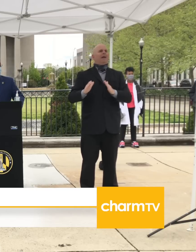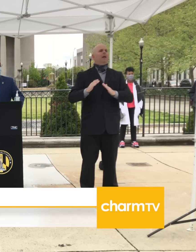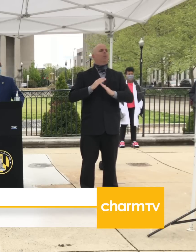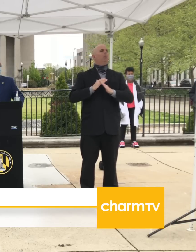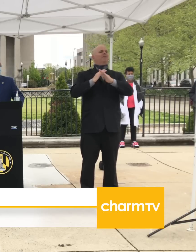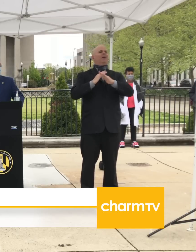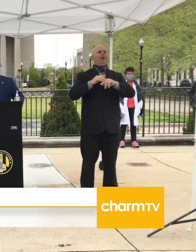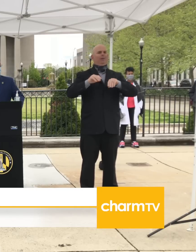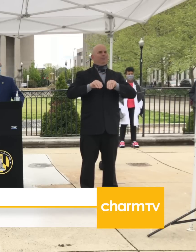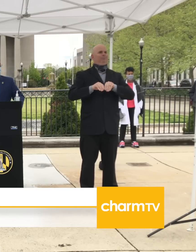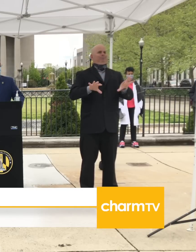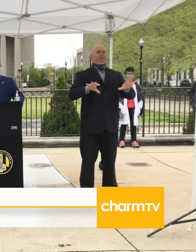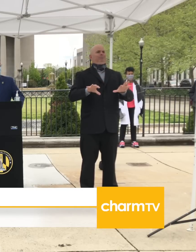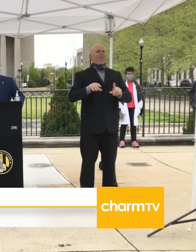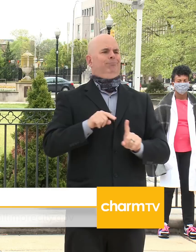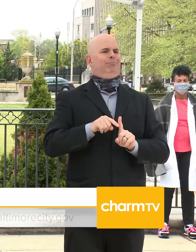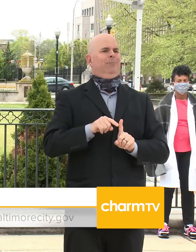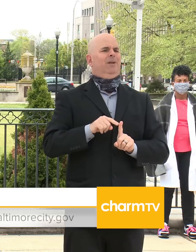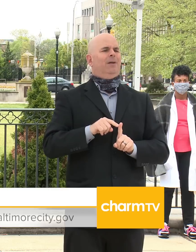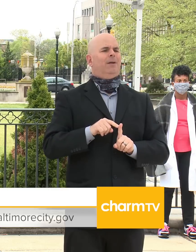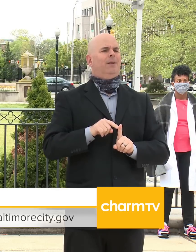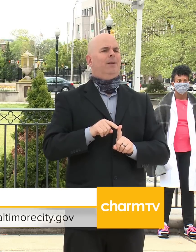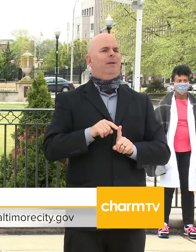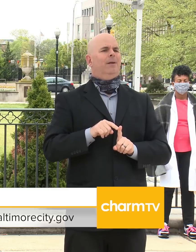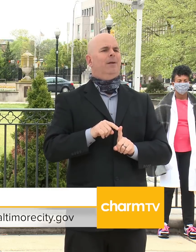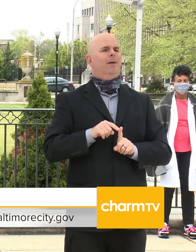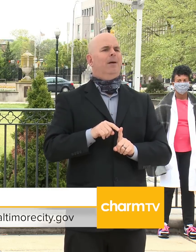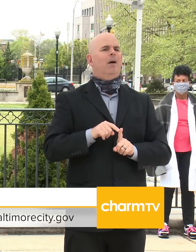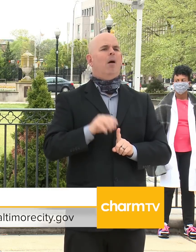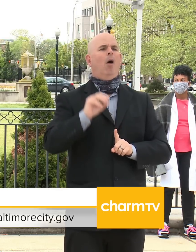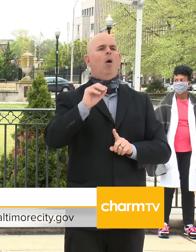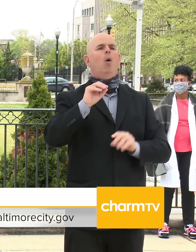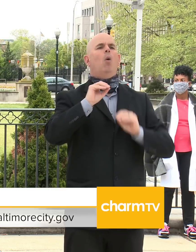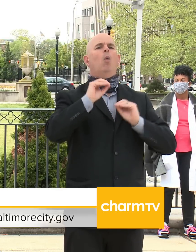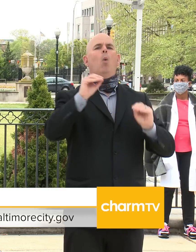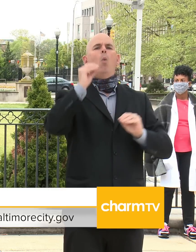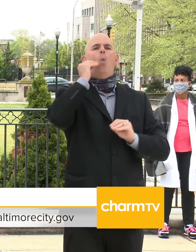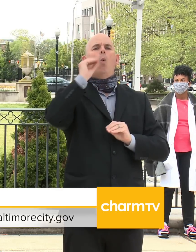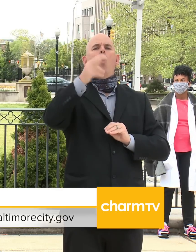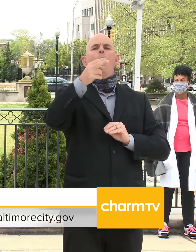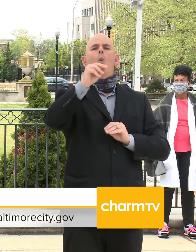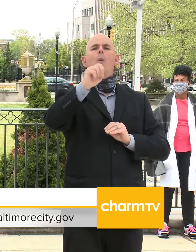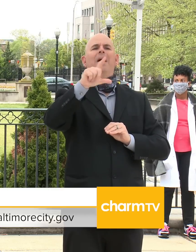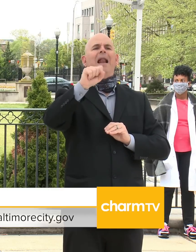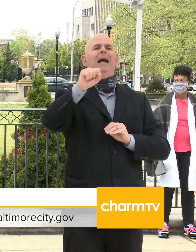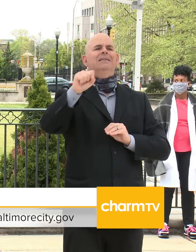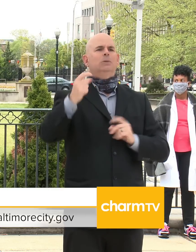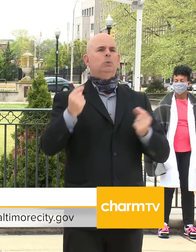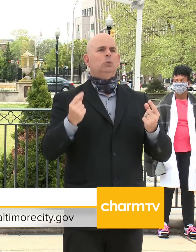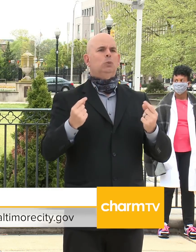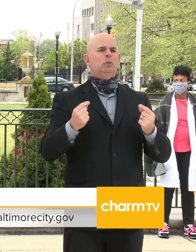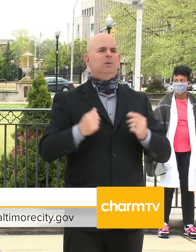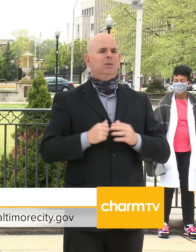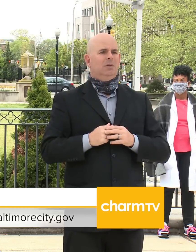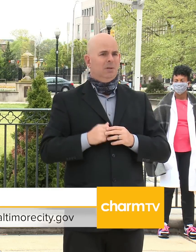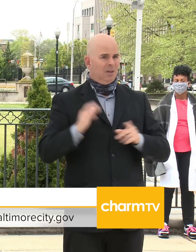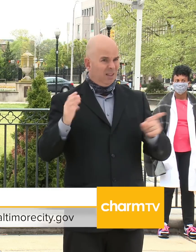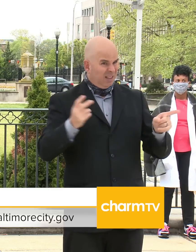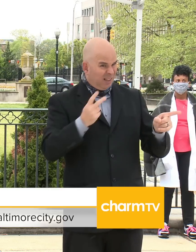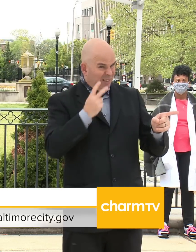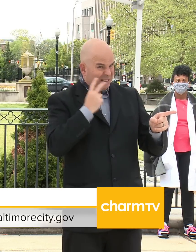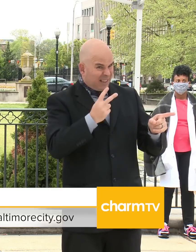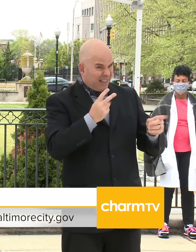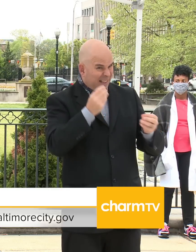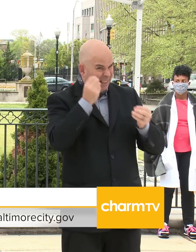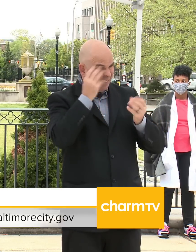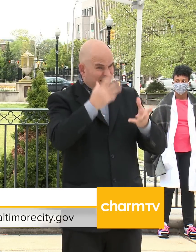amongst unhoused individuals? Of homeless individuals, say? Have you seen all the information we've been putting out daily